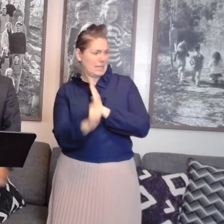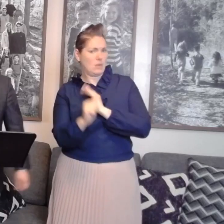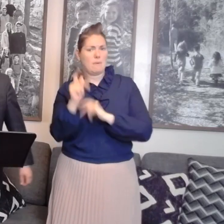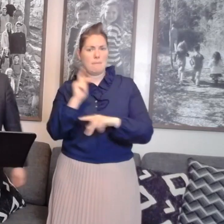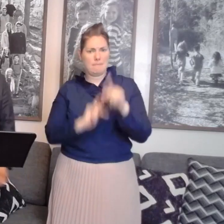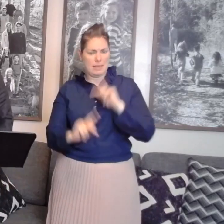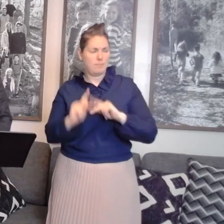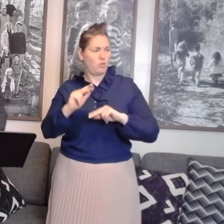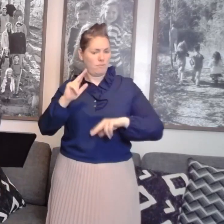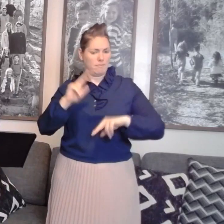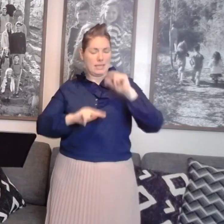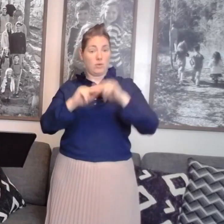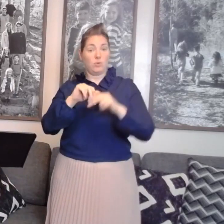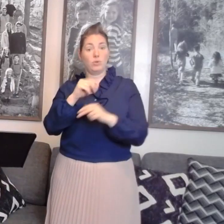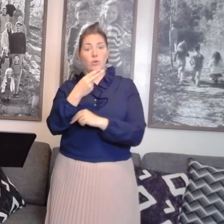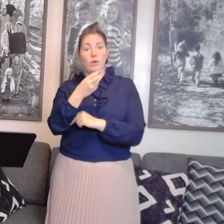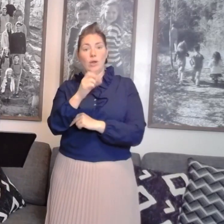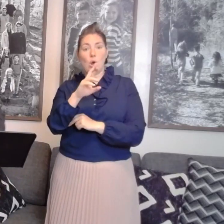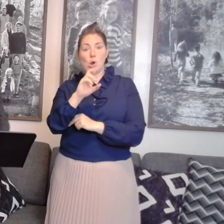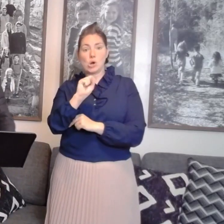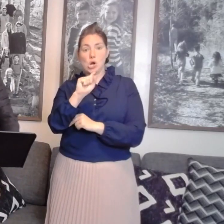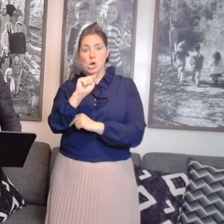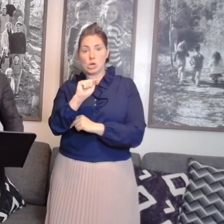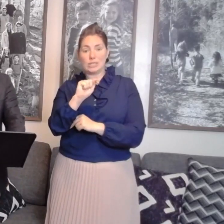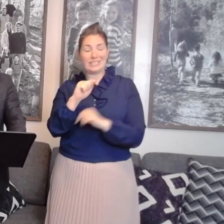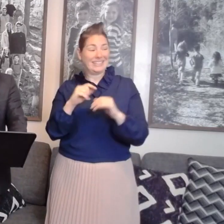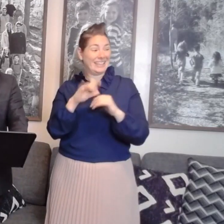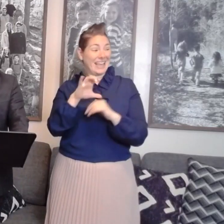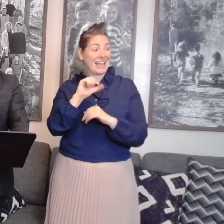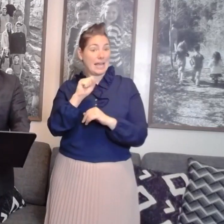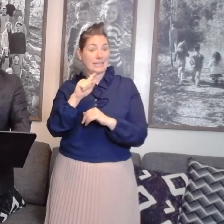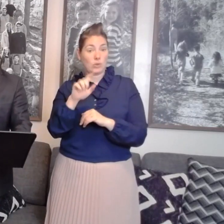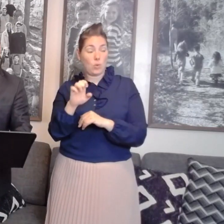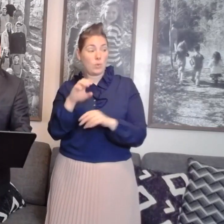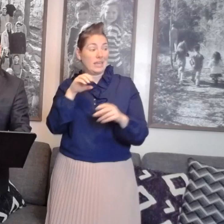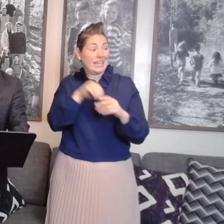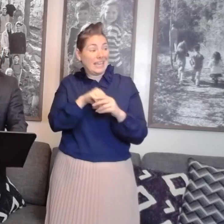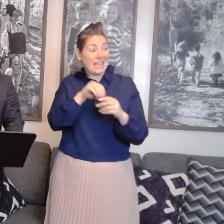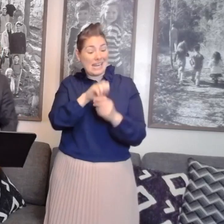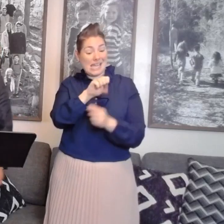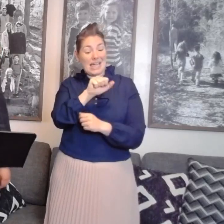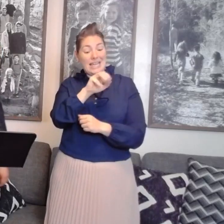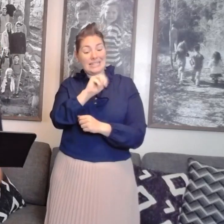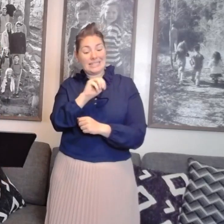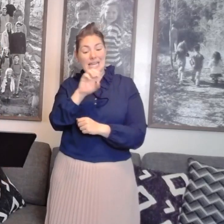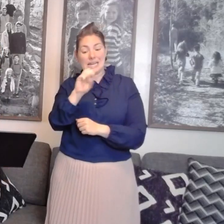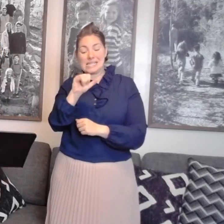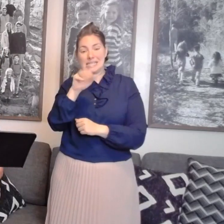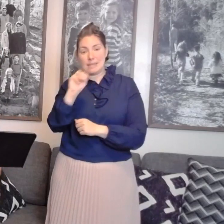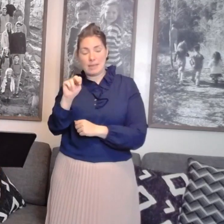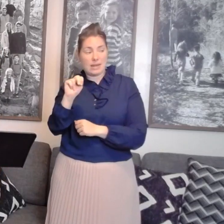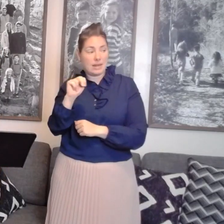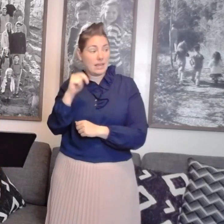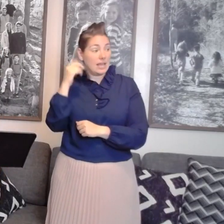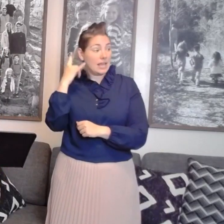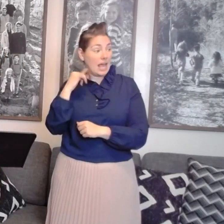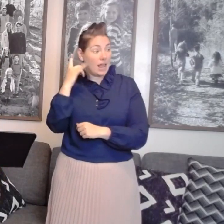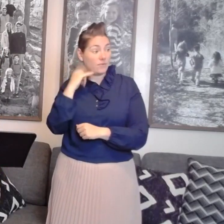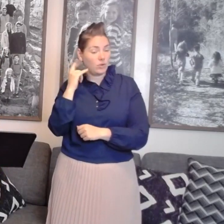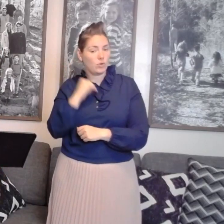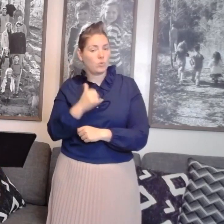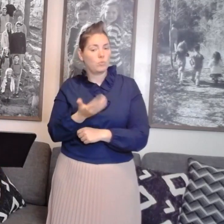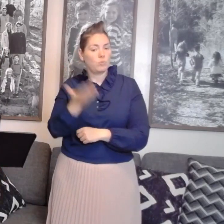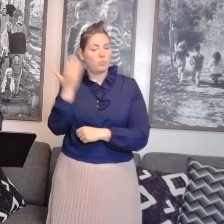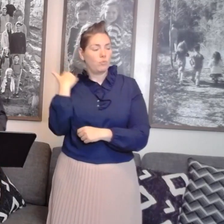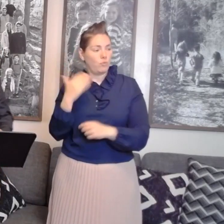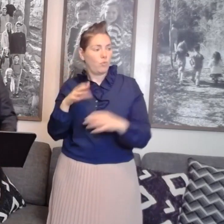build. Hearst Castle in San Simeon, California, the home of the late William Randolph Hearst,